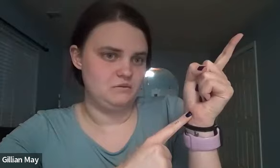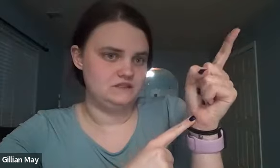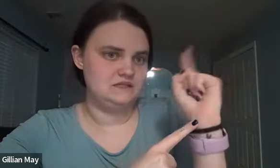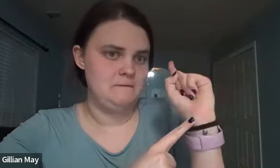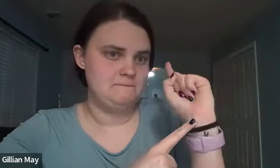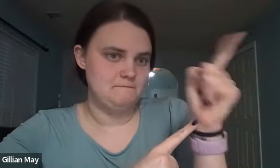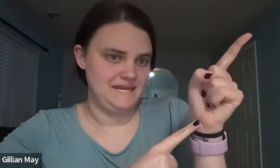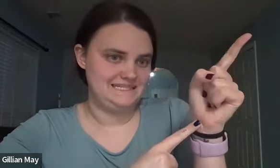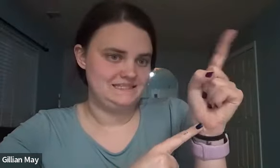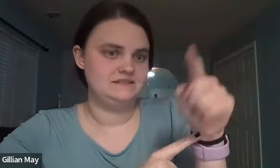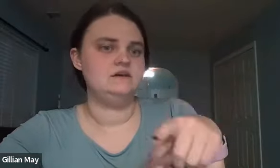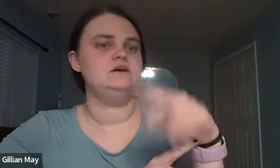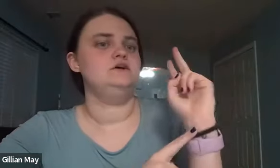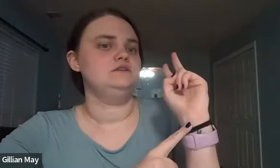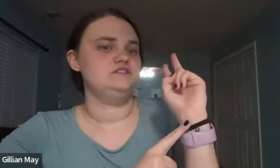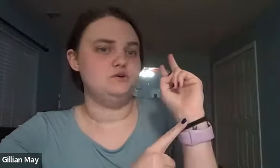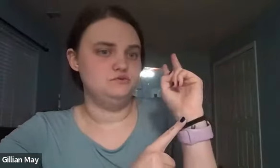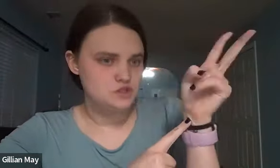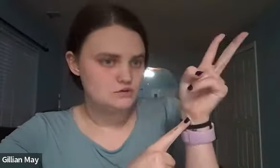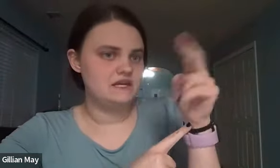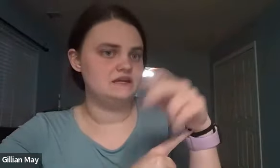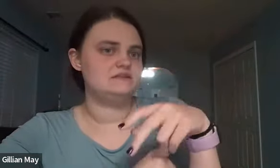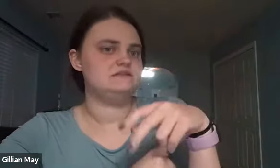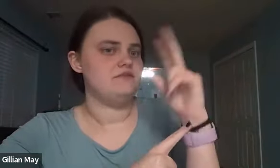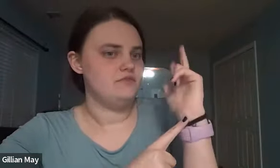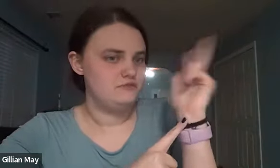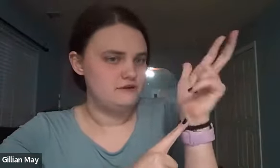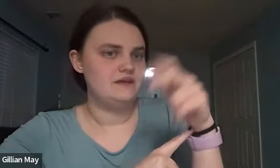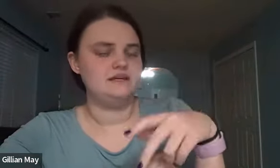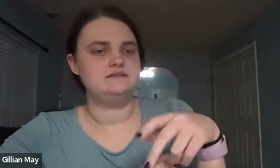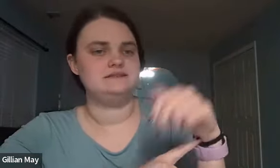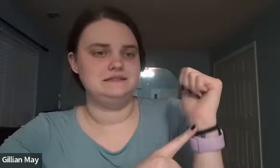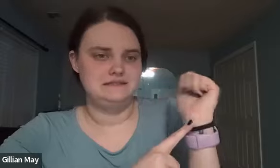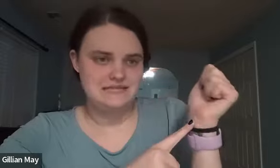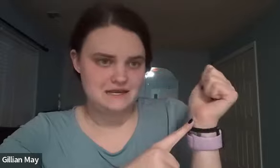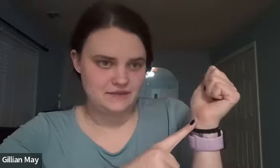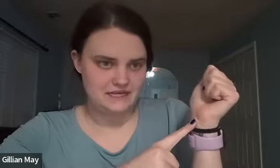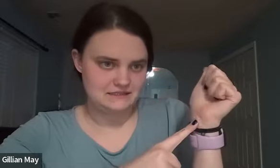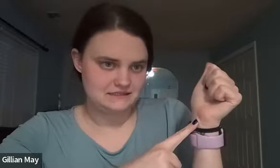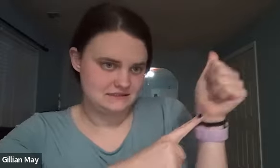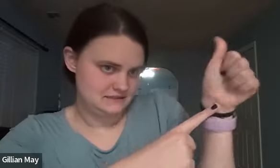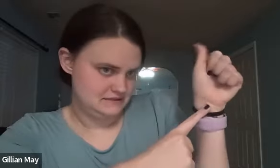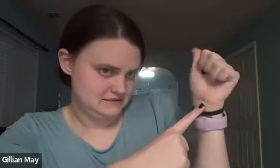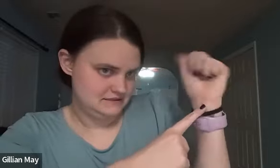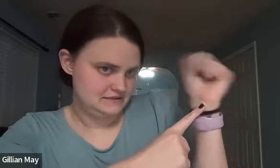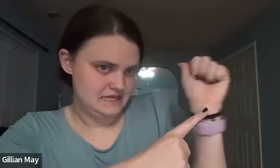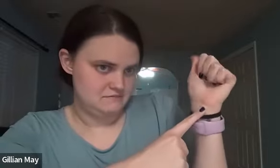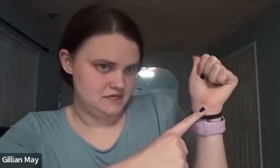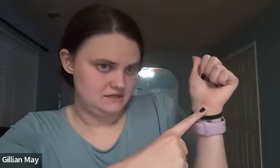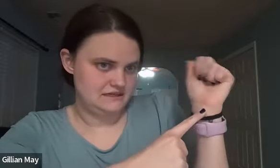once. Minute. So 2 minutes, 3 minutes, 10 minutes, 10 minutes. Like I